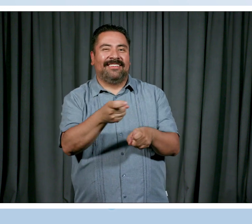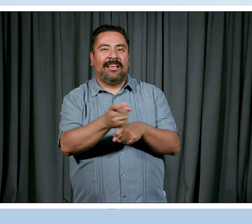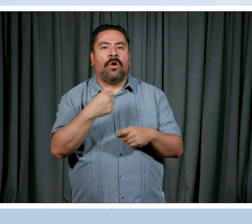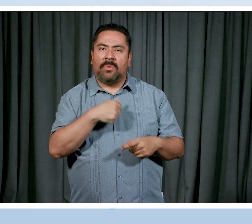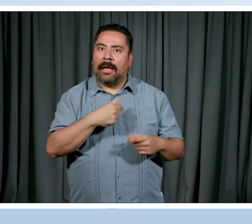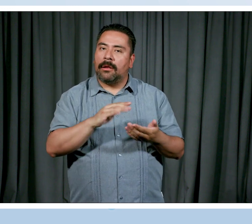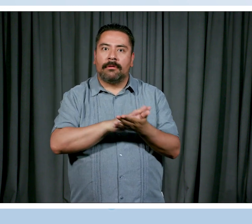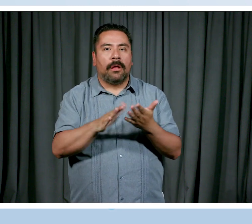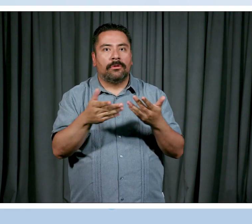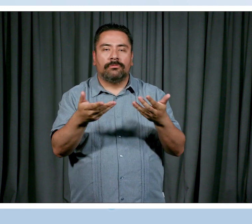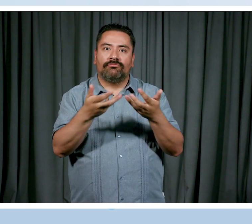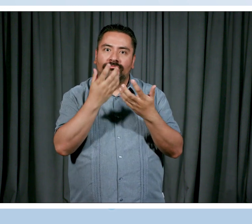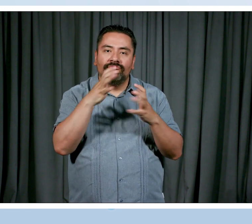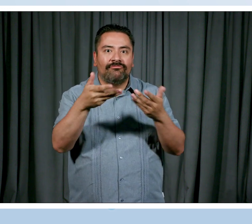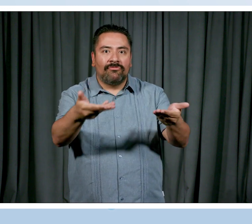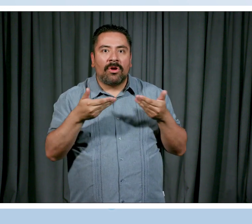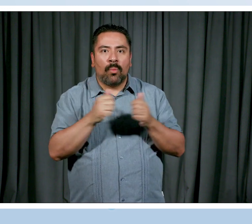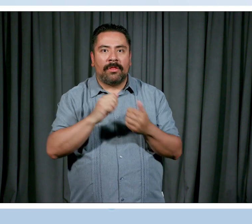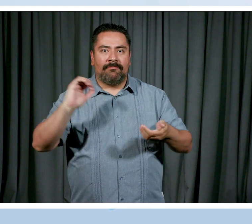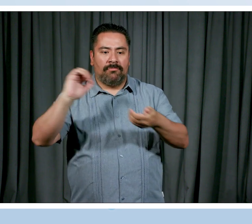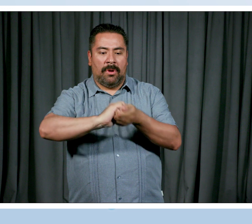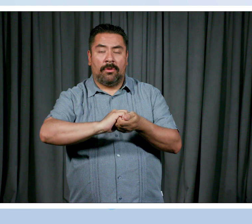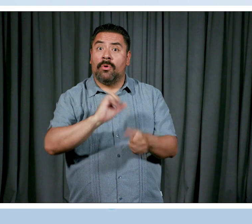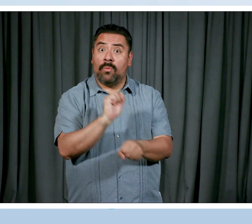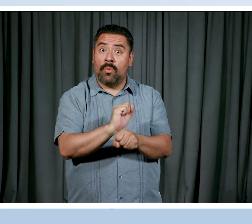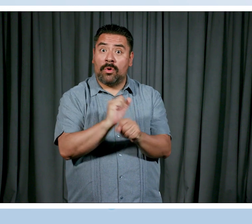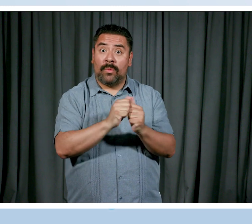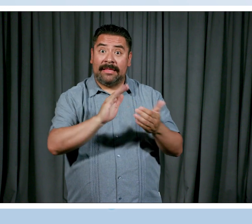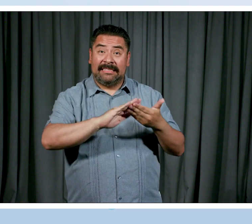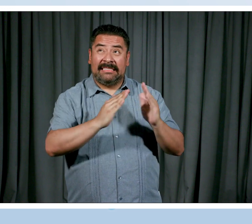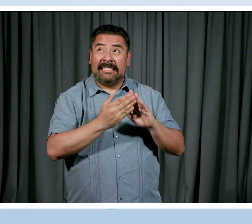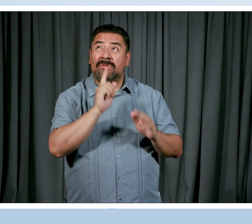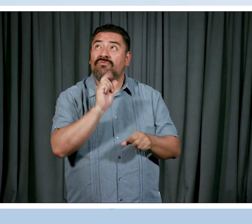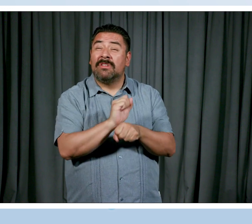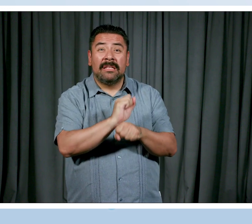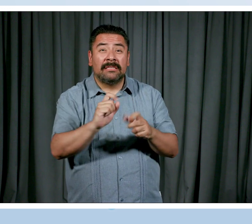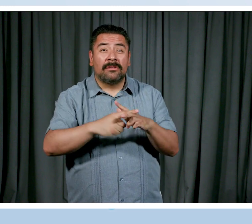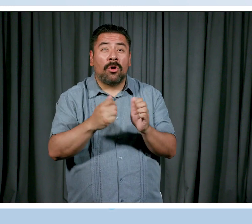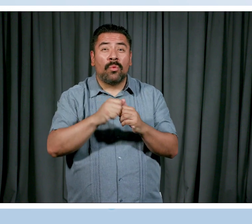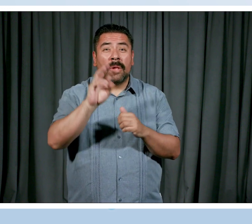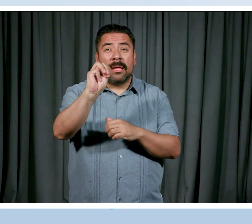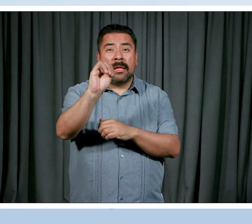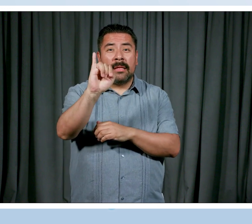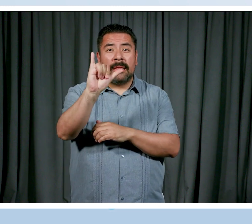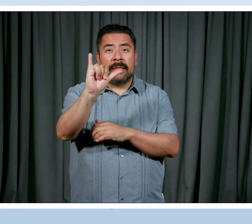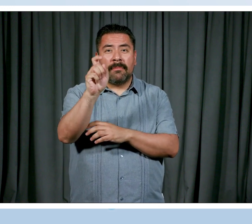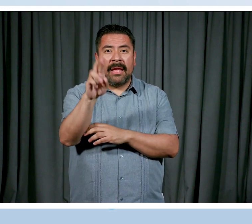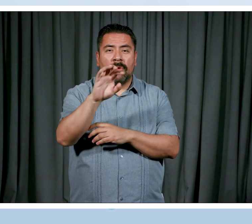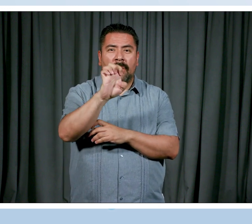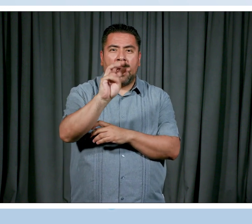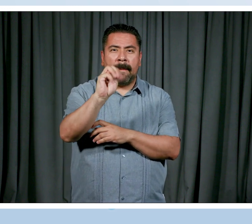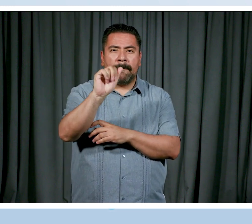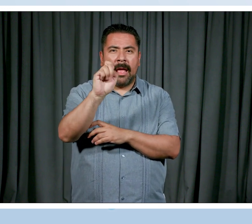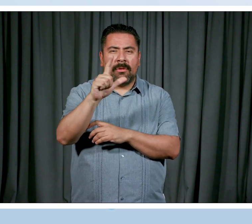really warm welcome into thought partnering. Our work with the city didn't actually really start until Mayor Emanuel's administration. At the